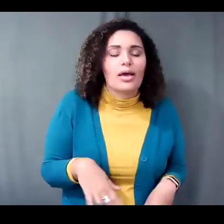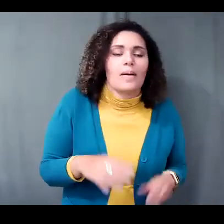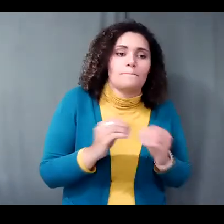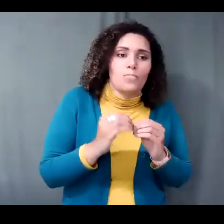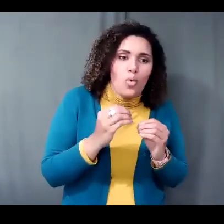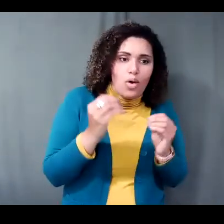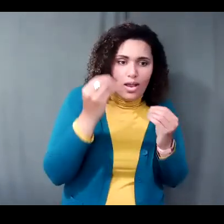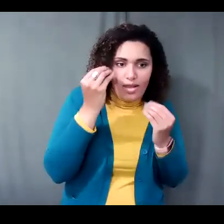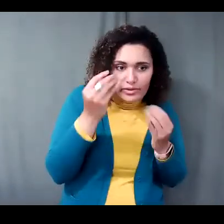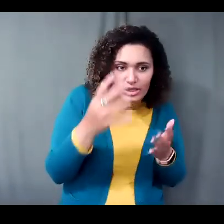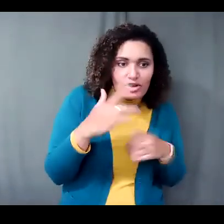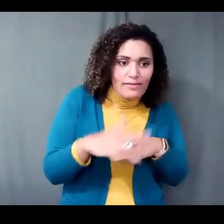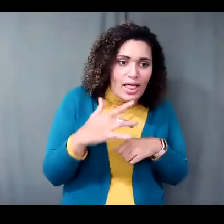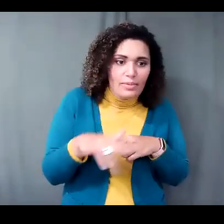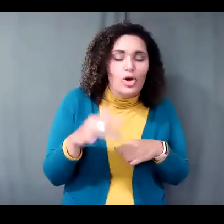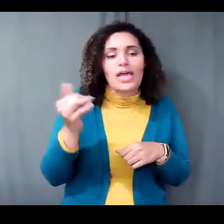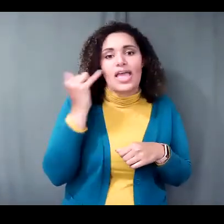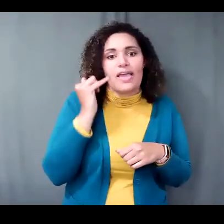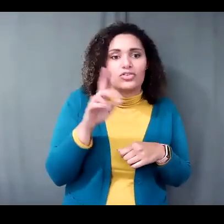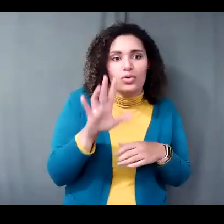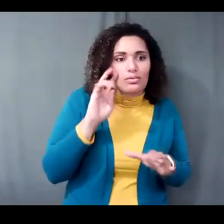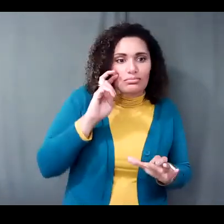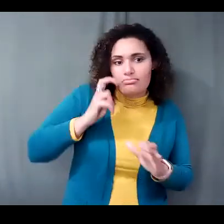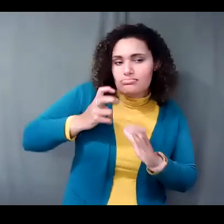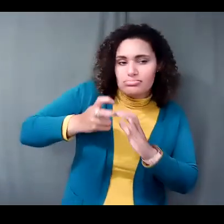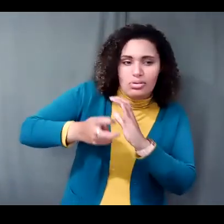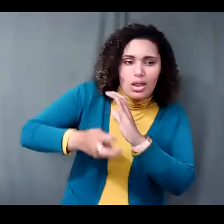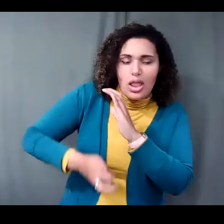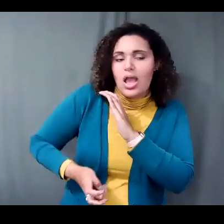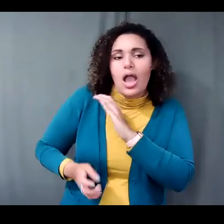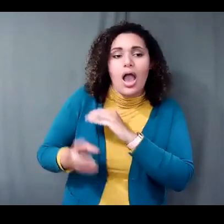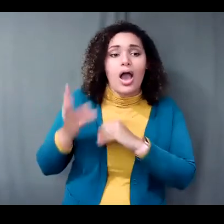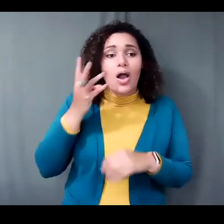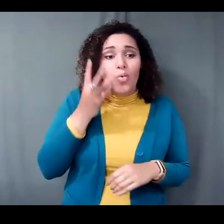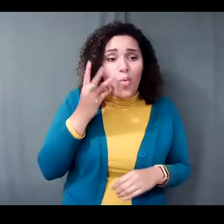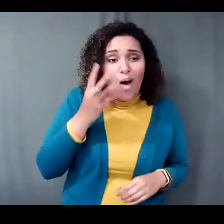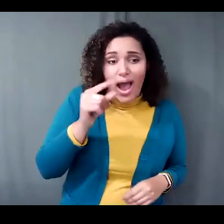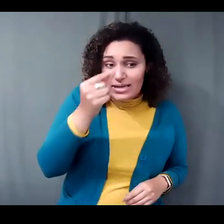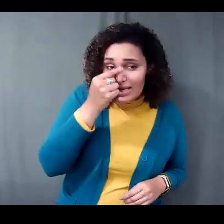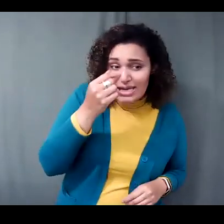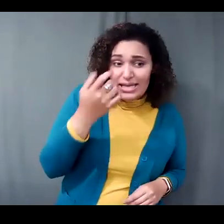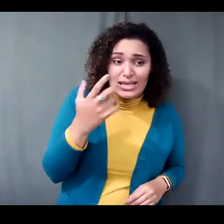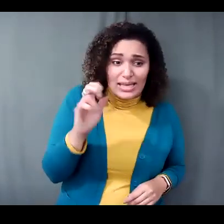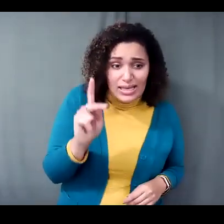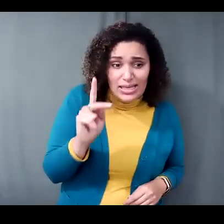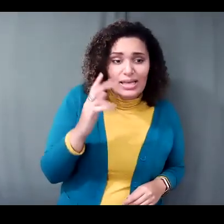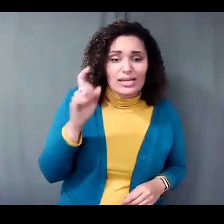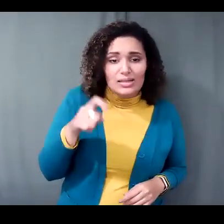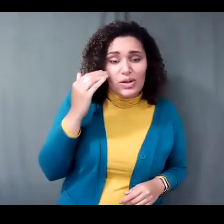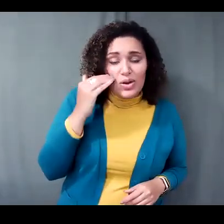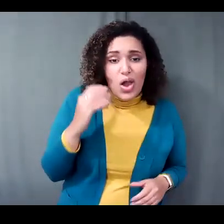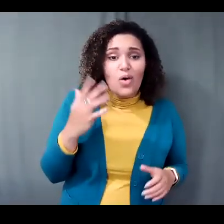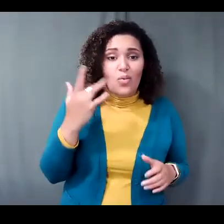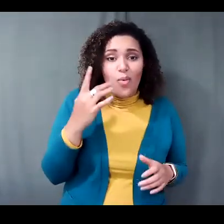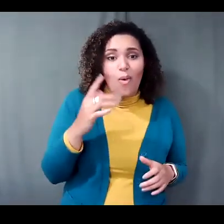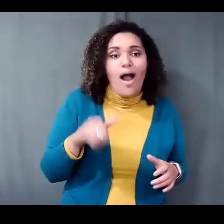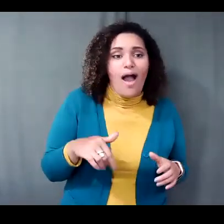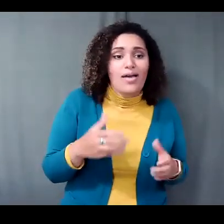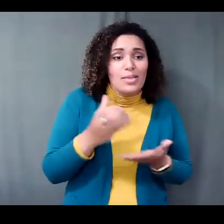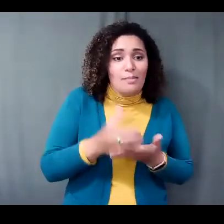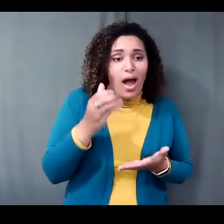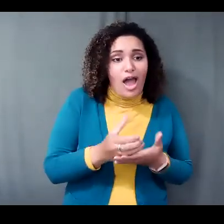coming up. And I think we have, so, and we're always talking about our virtual tastings, but we're still into